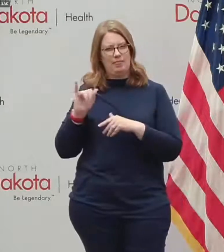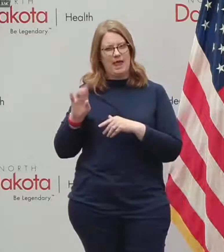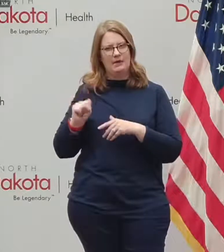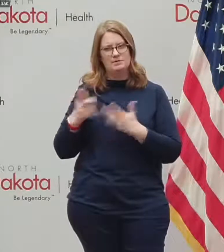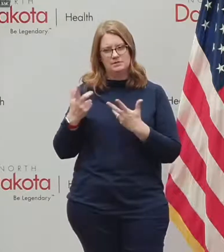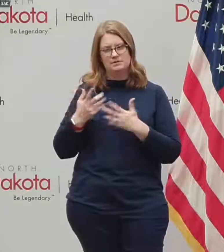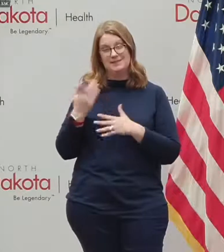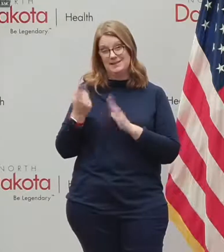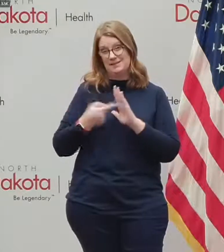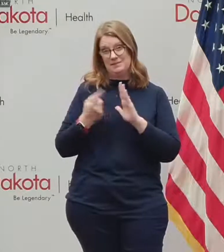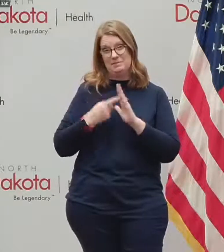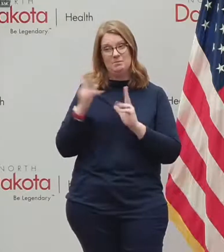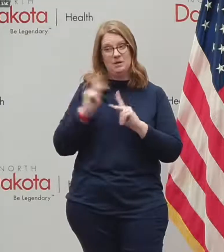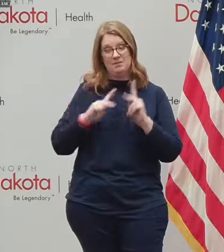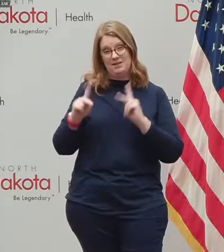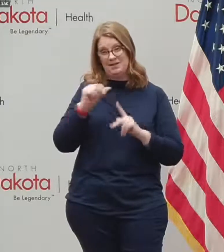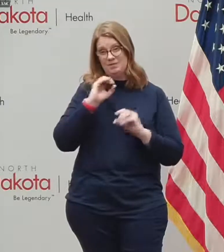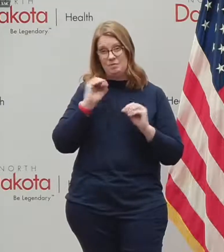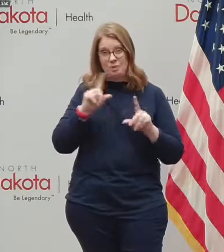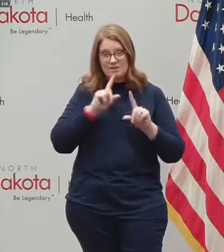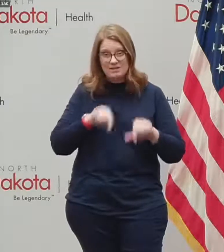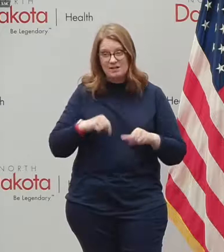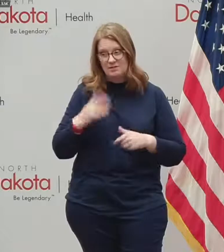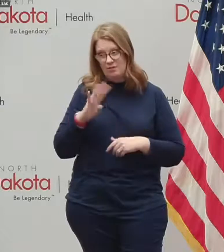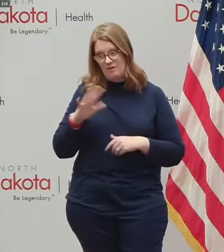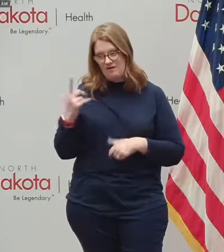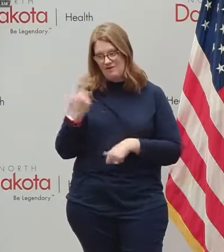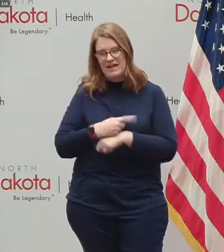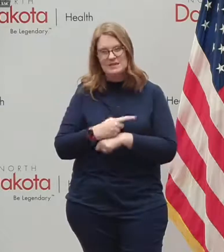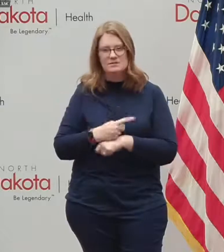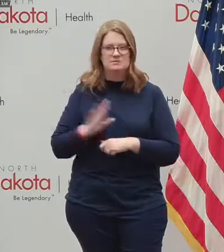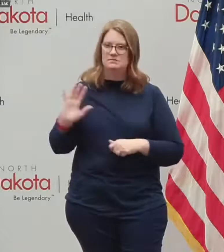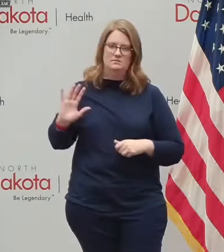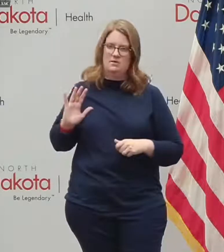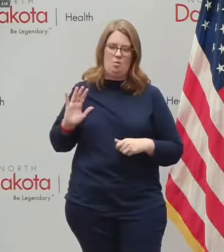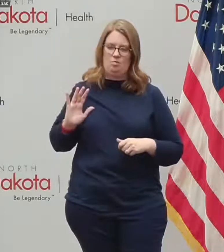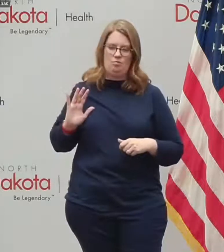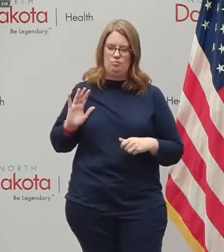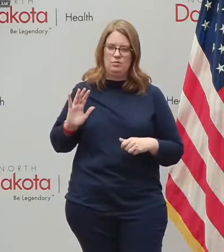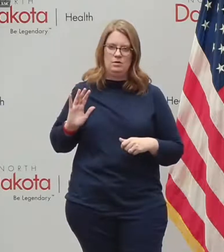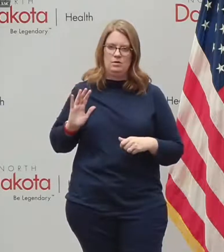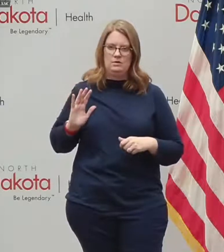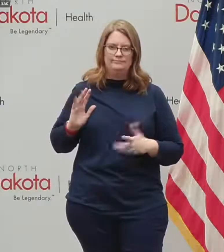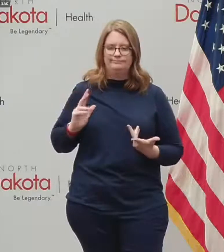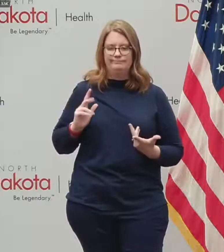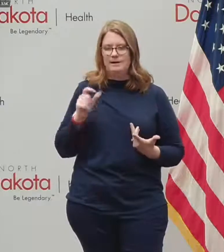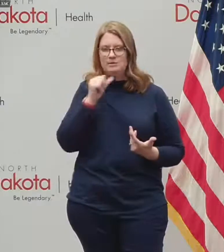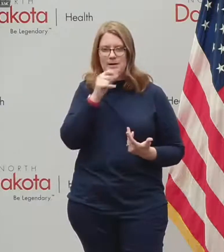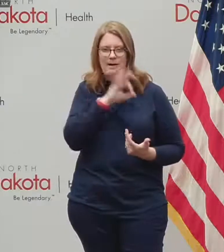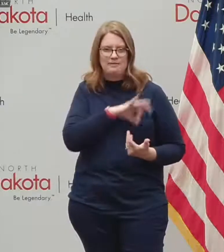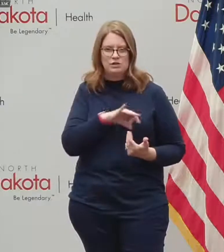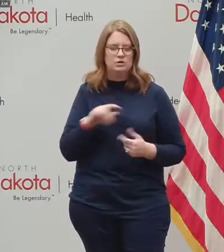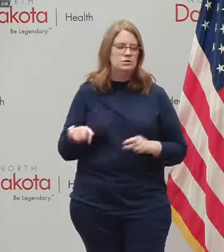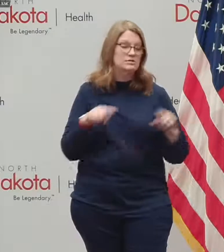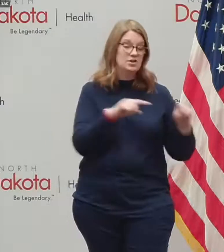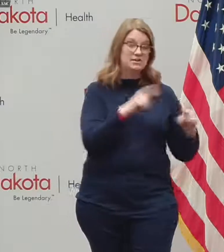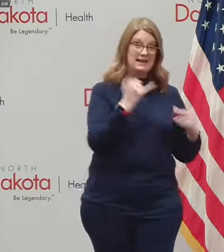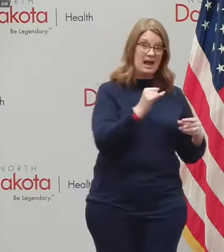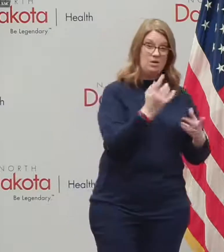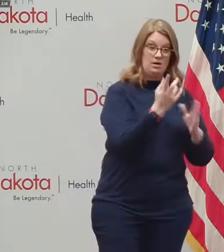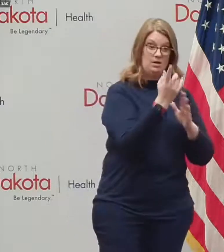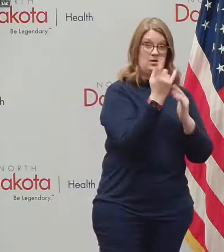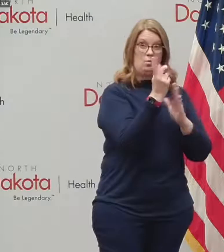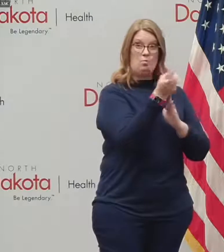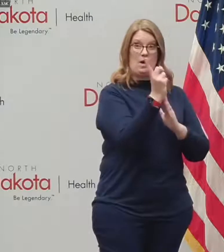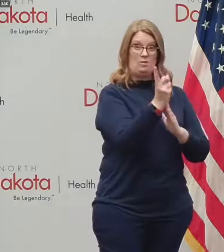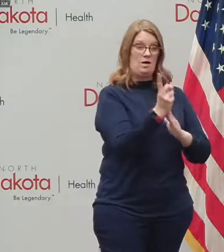cases where sometimes people didn't get the results for 4 or 5 days. That was not helpful, not productive. So to having this new